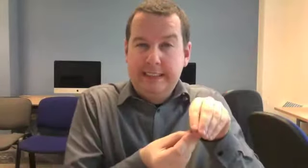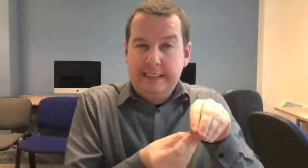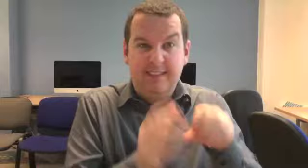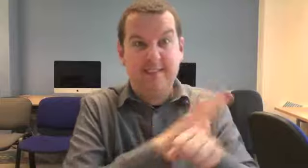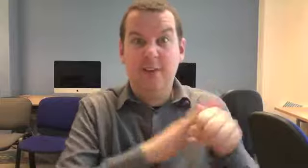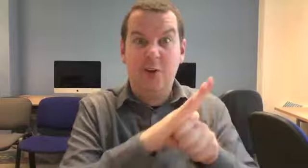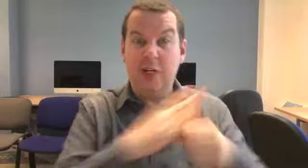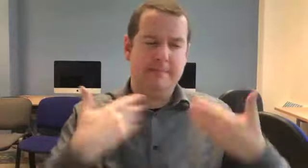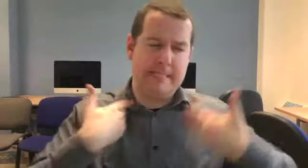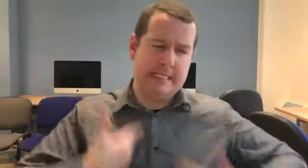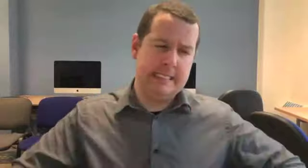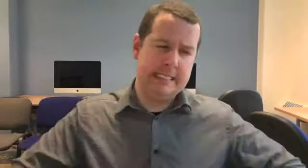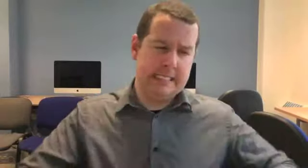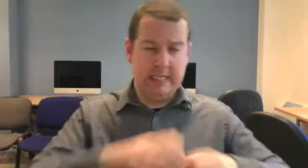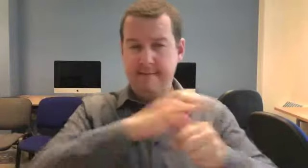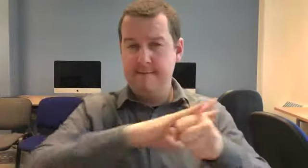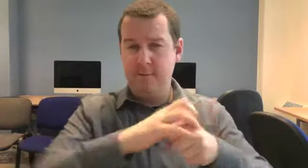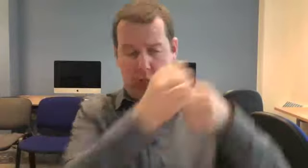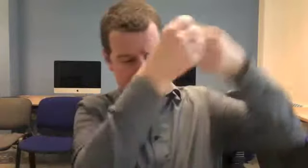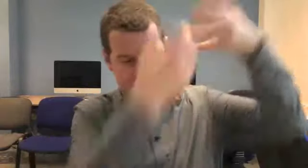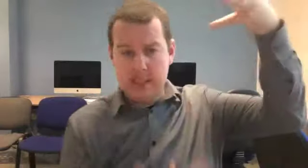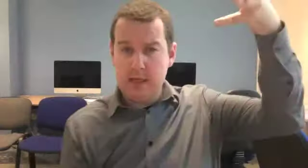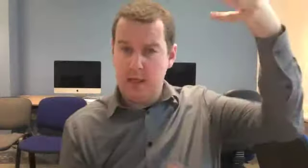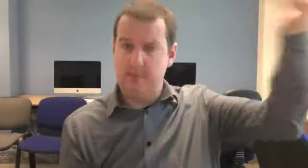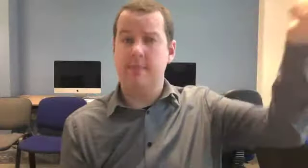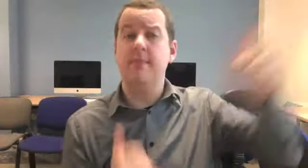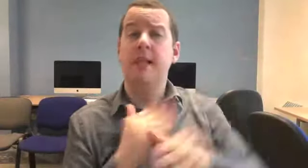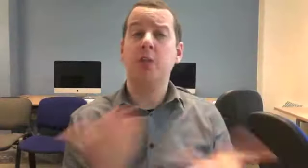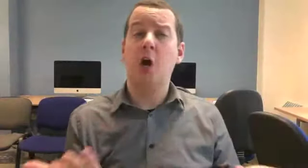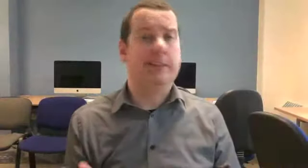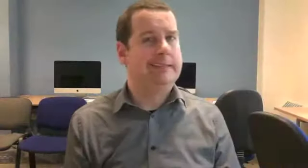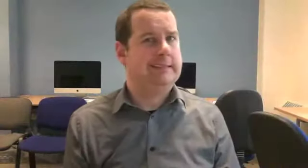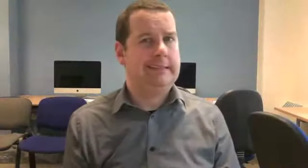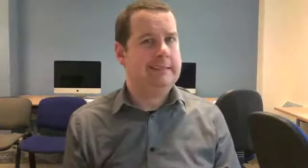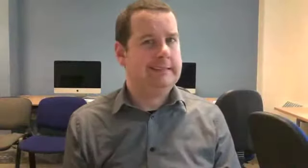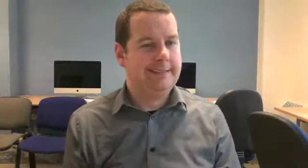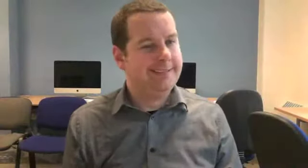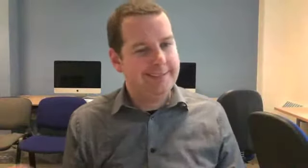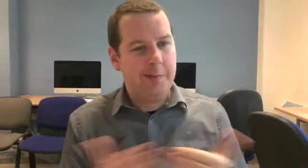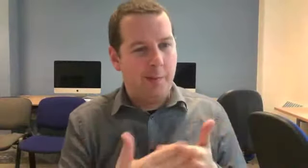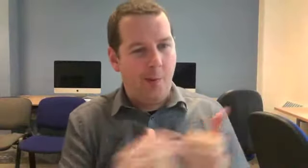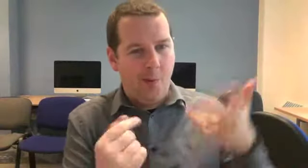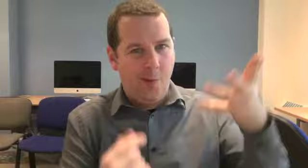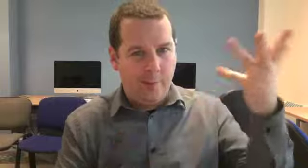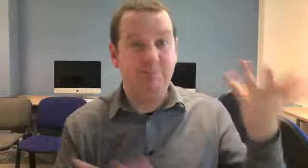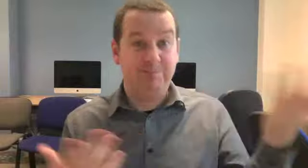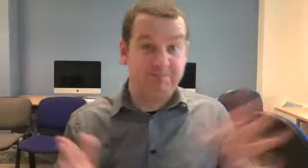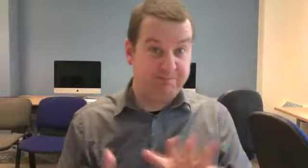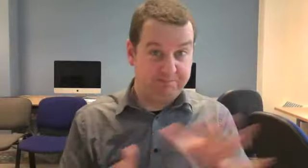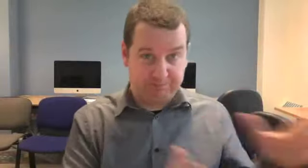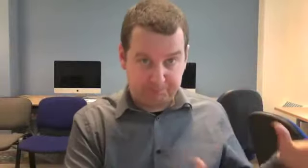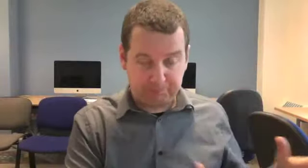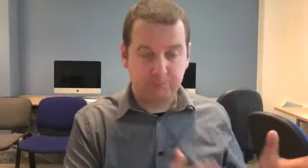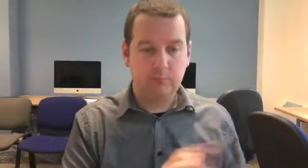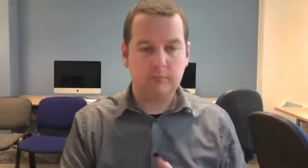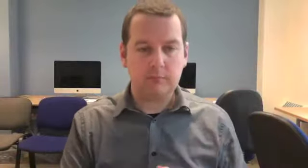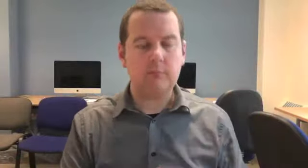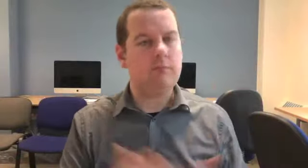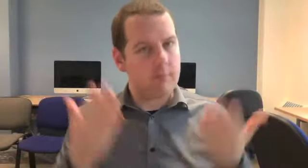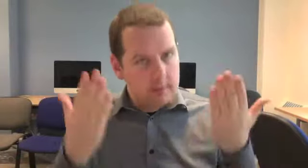summary, really. It doesn't fully describe everything about Cormac Leonard. You can't really separate a person into those different components and